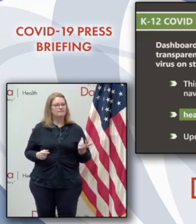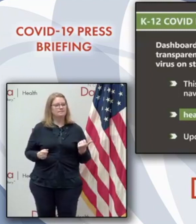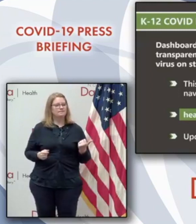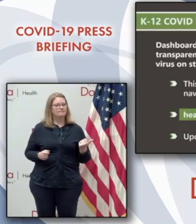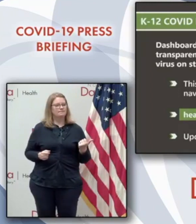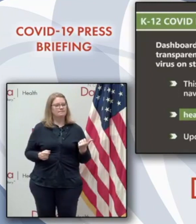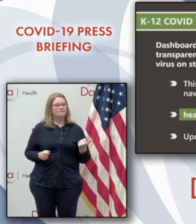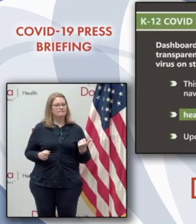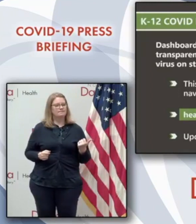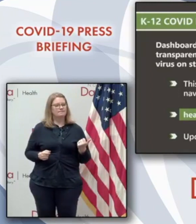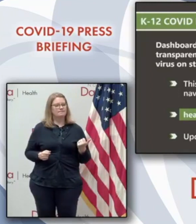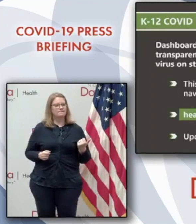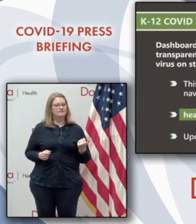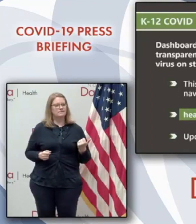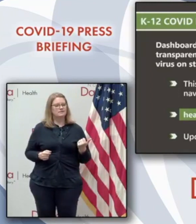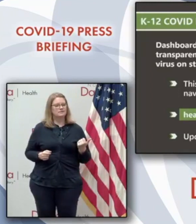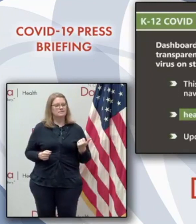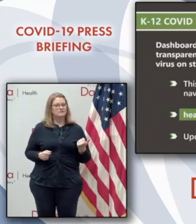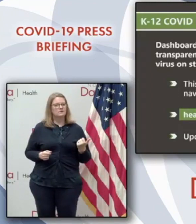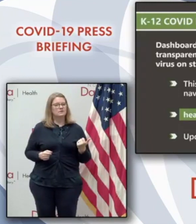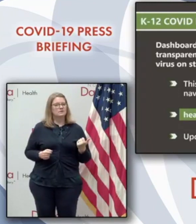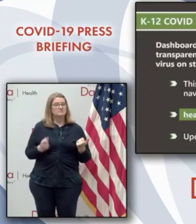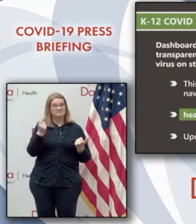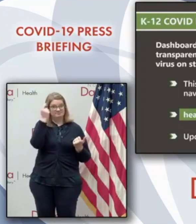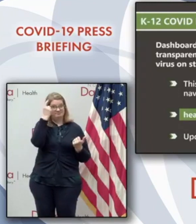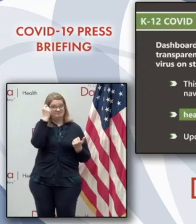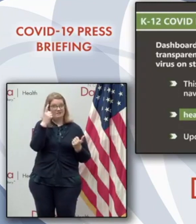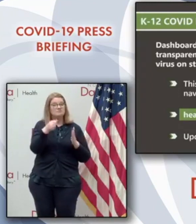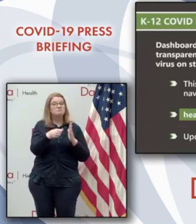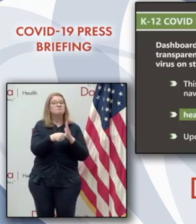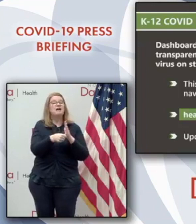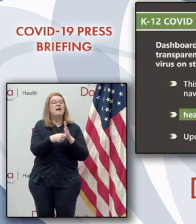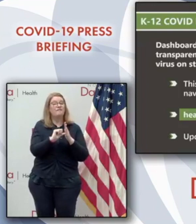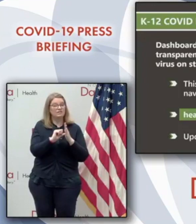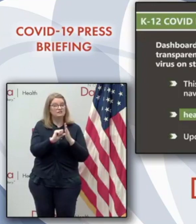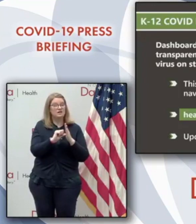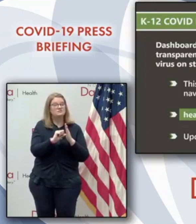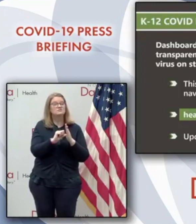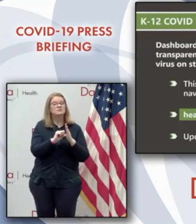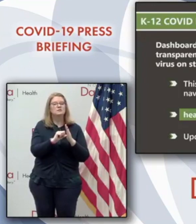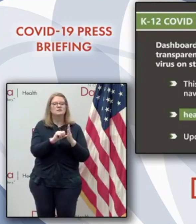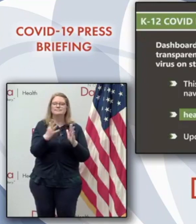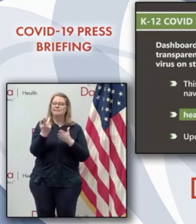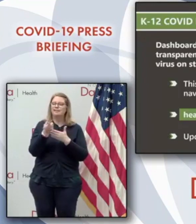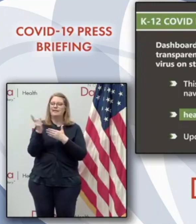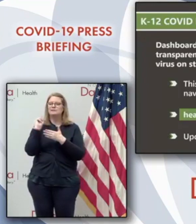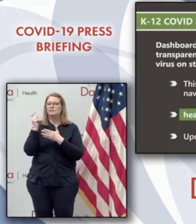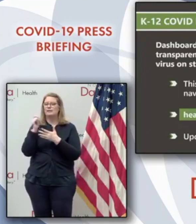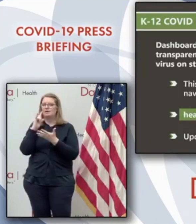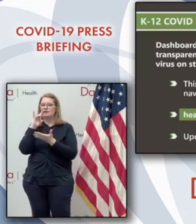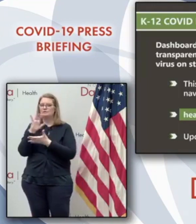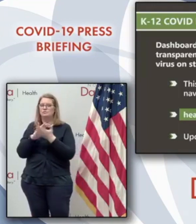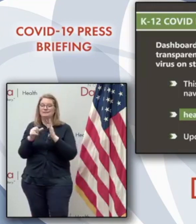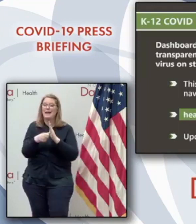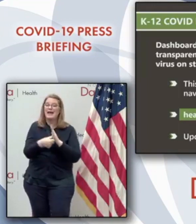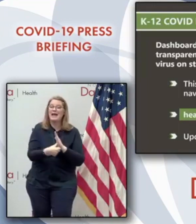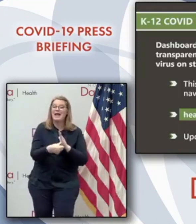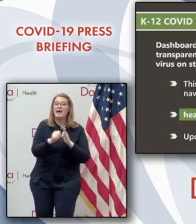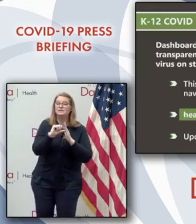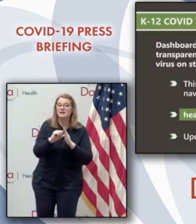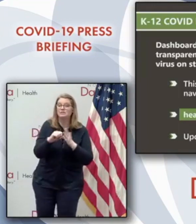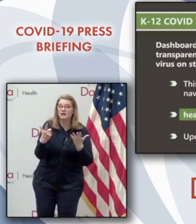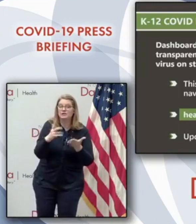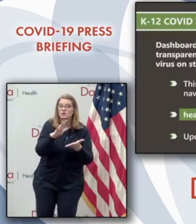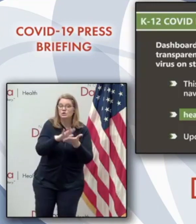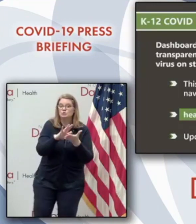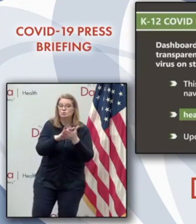As we work our way through this, we're going to continue to emphasize today. There was some confusion last week, so we'll say it again today. School